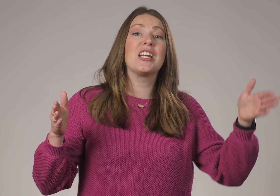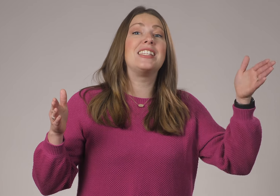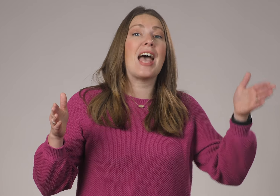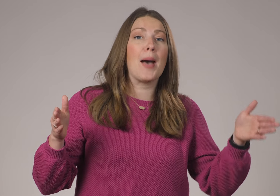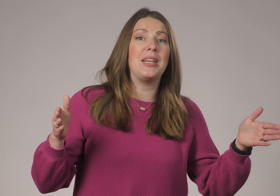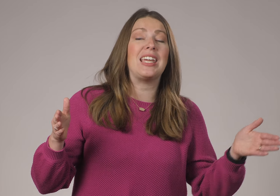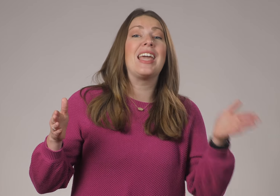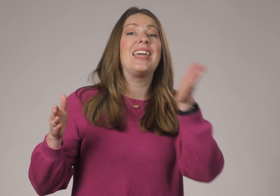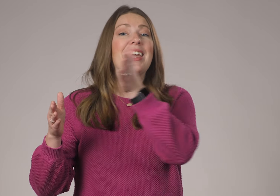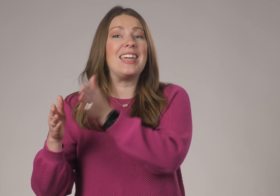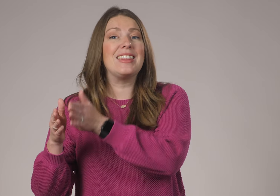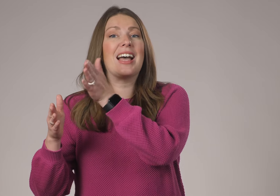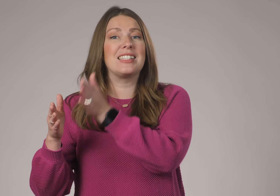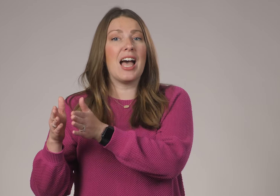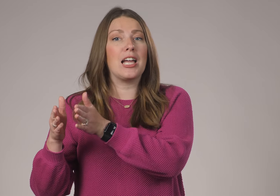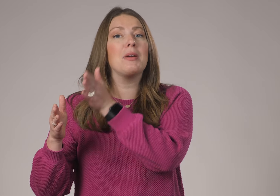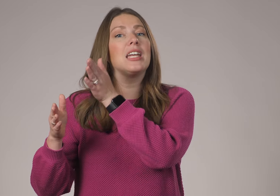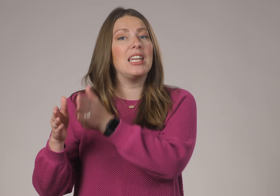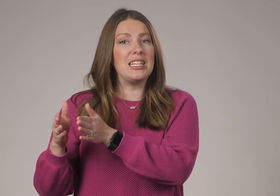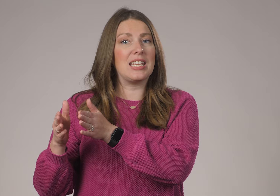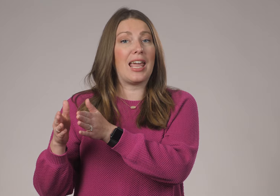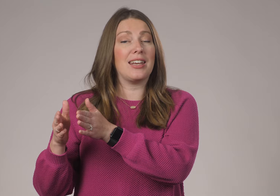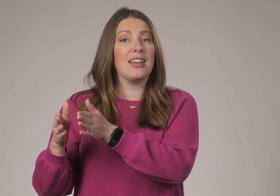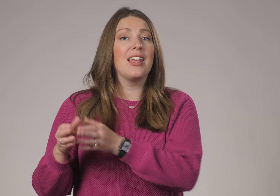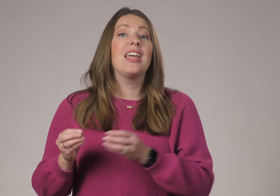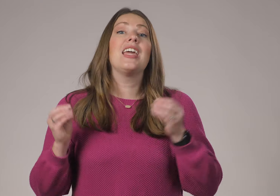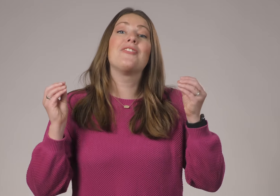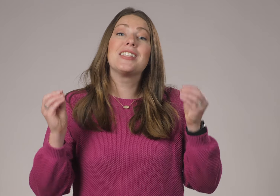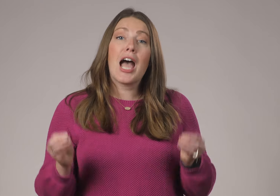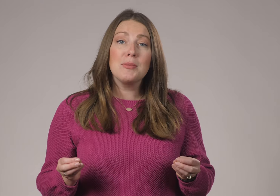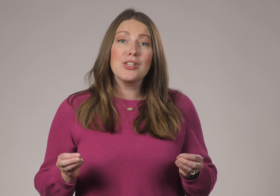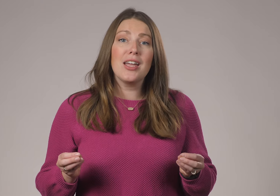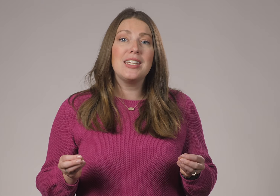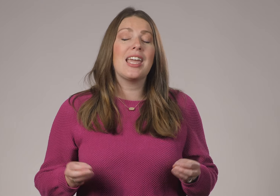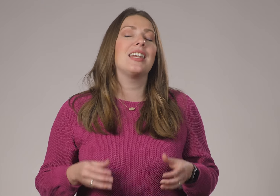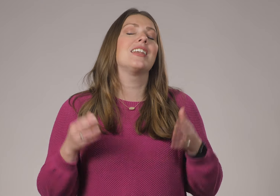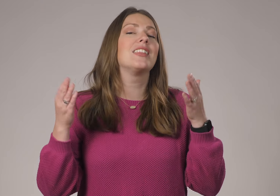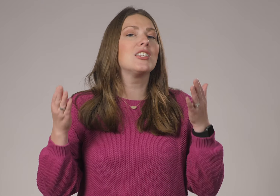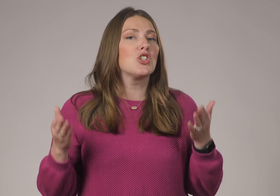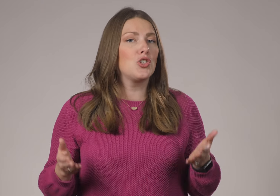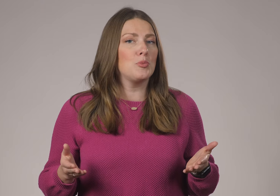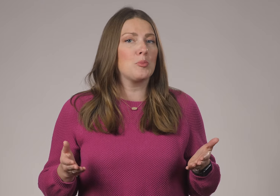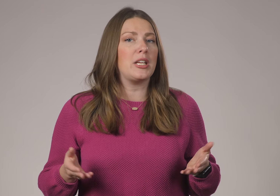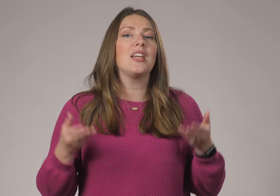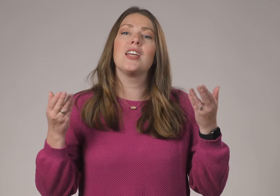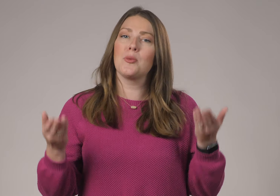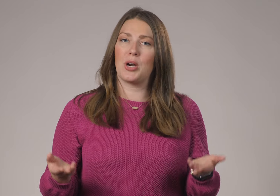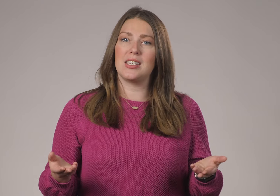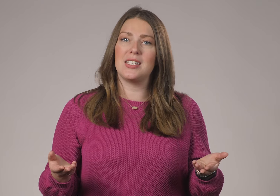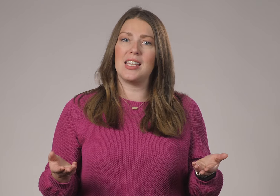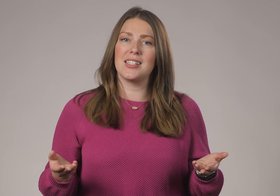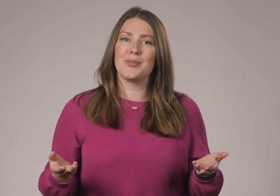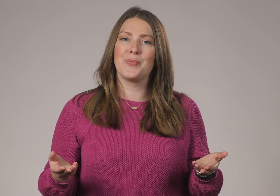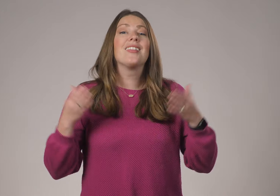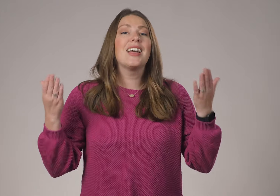is happening in that time indicated. If a time is not indicated, then it's assumed to be in the present tense. Let's